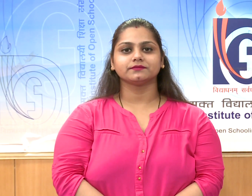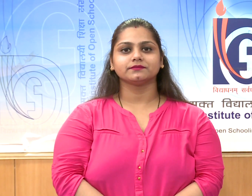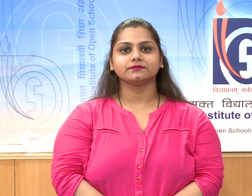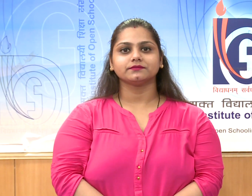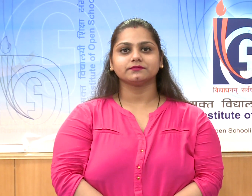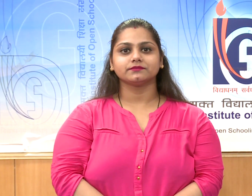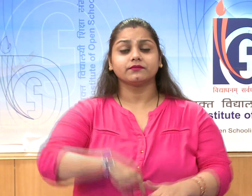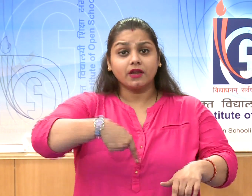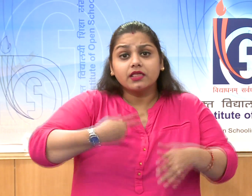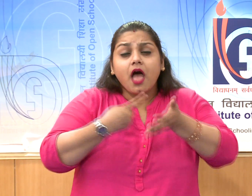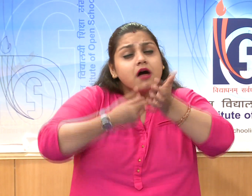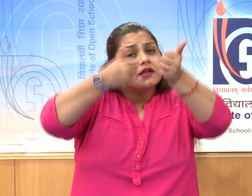As a result of this